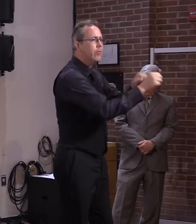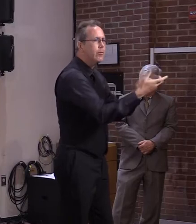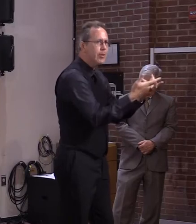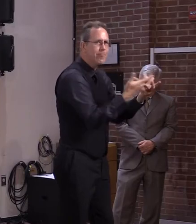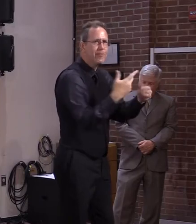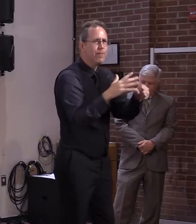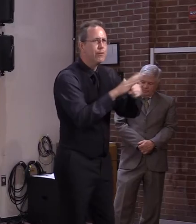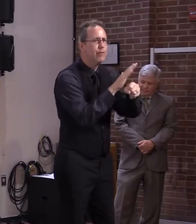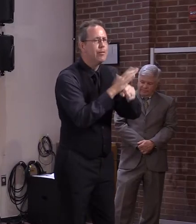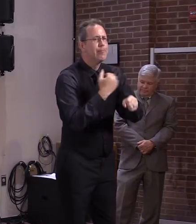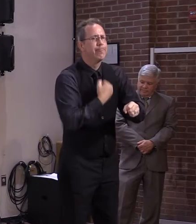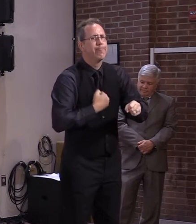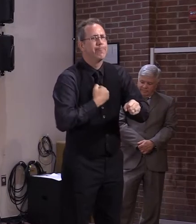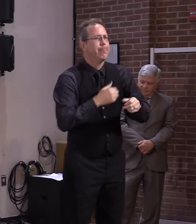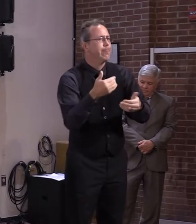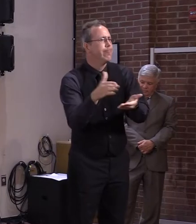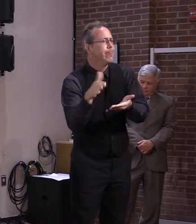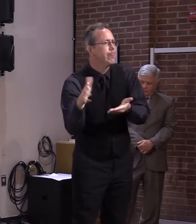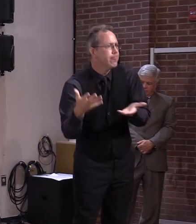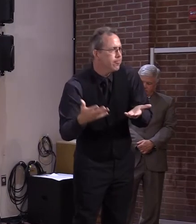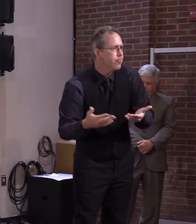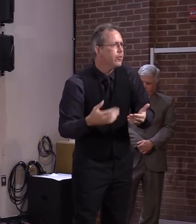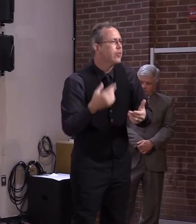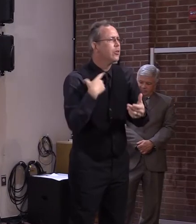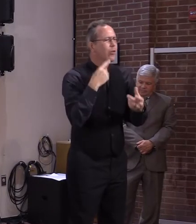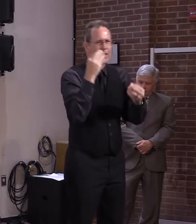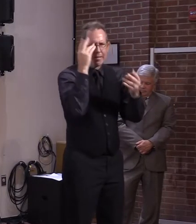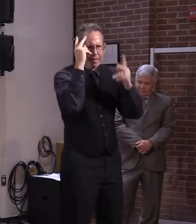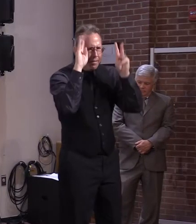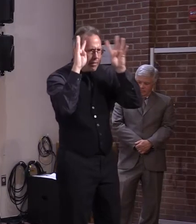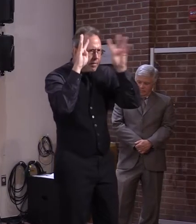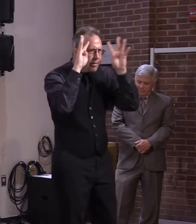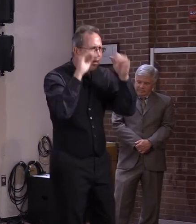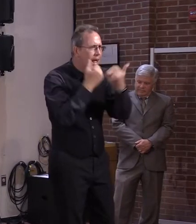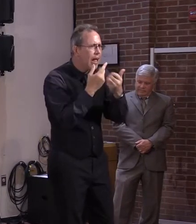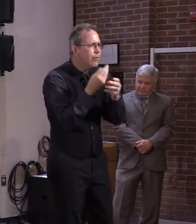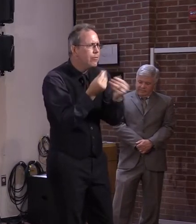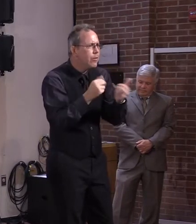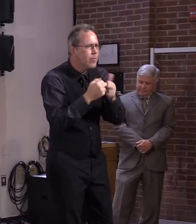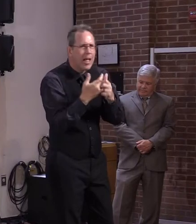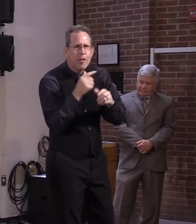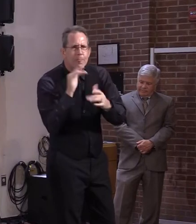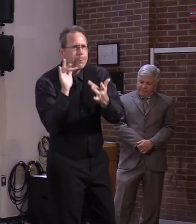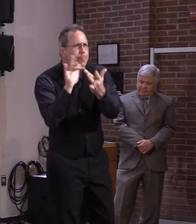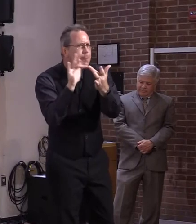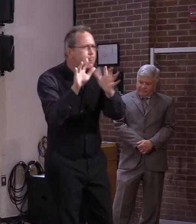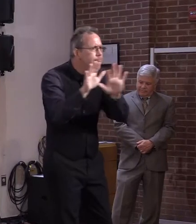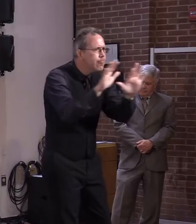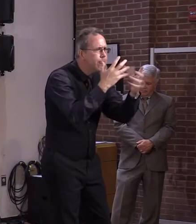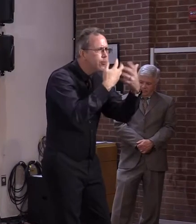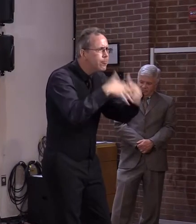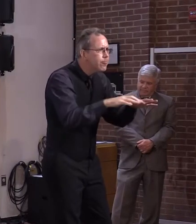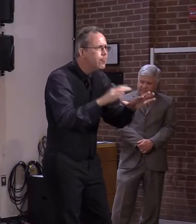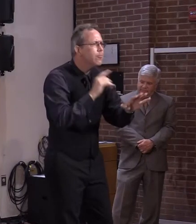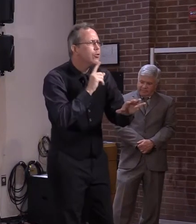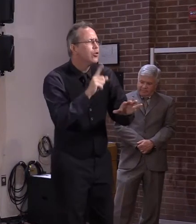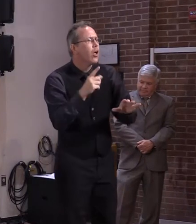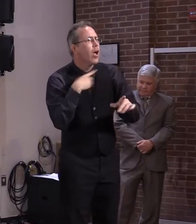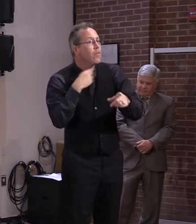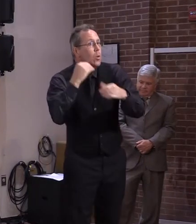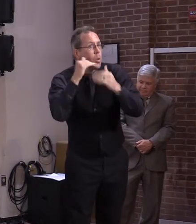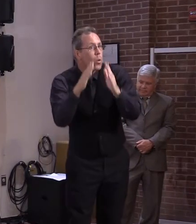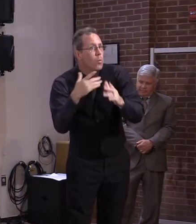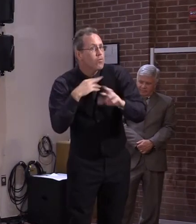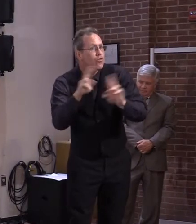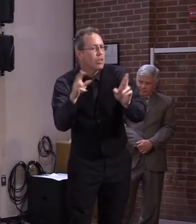very creative to make sure everyone has a place, and that we work with our partners to ensure that we're still connecting folks to services,